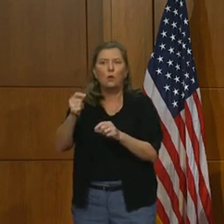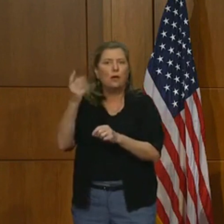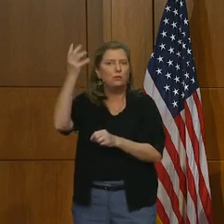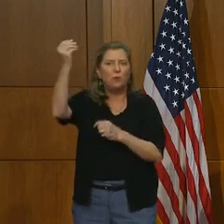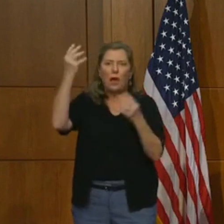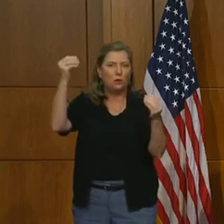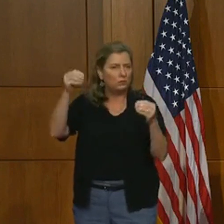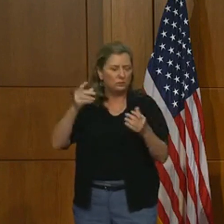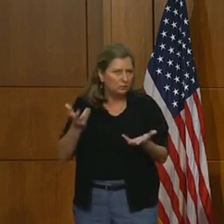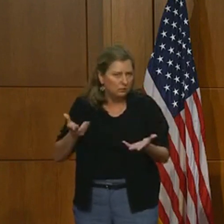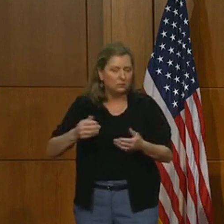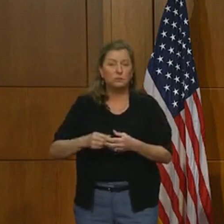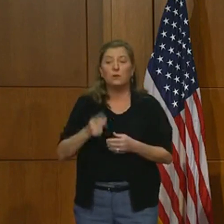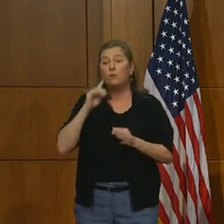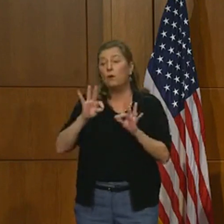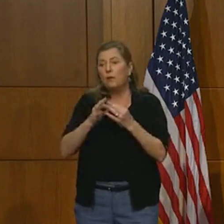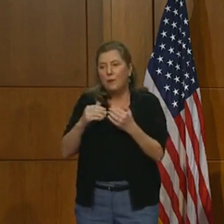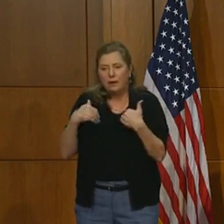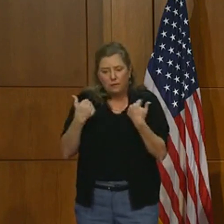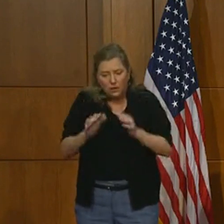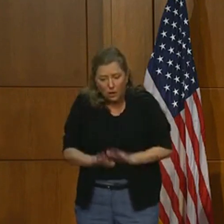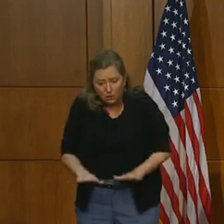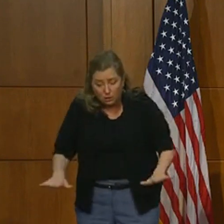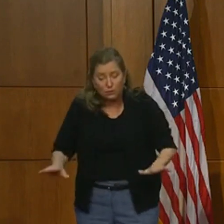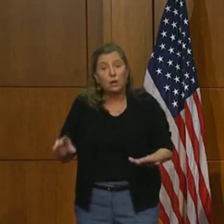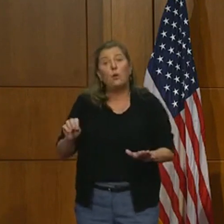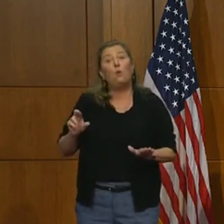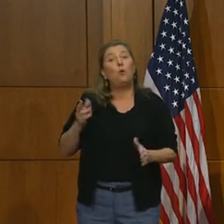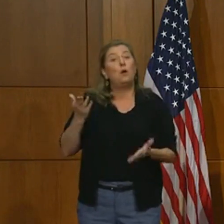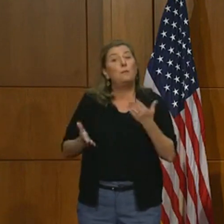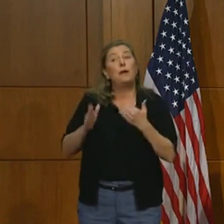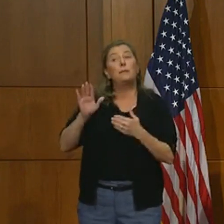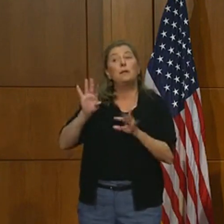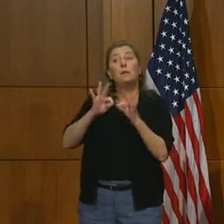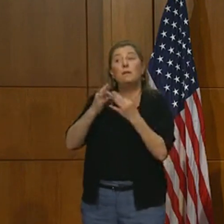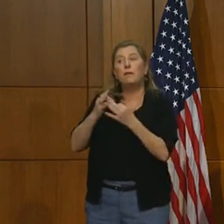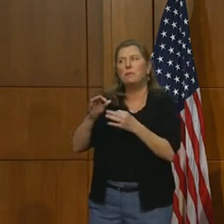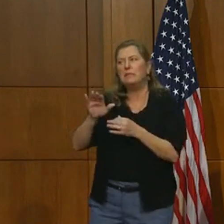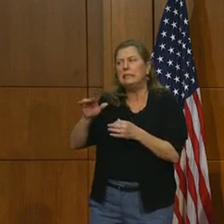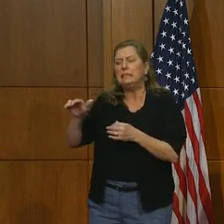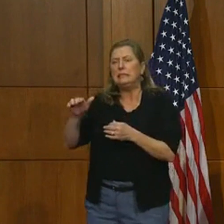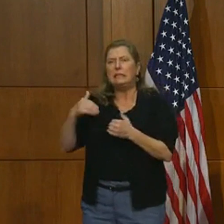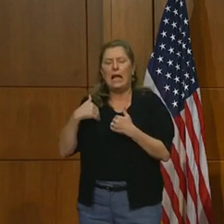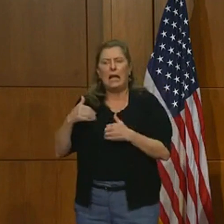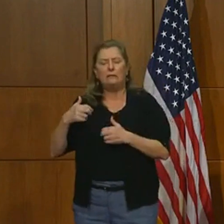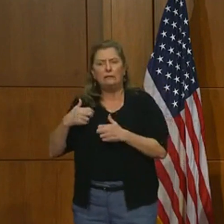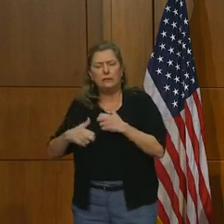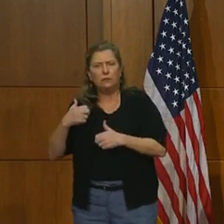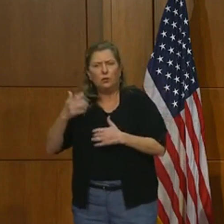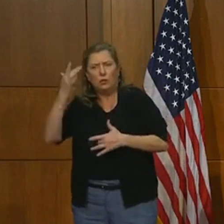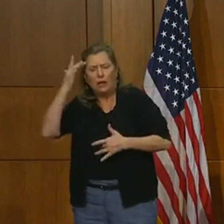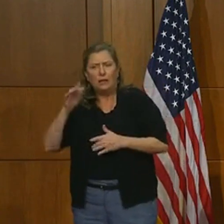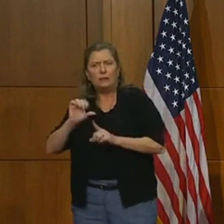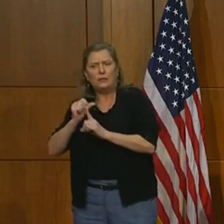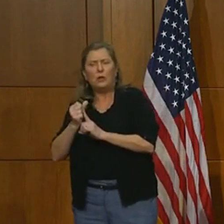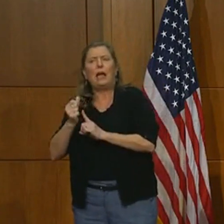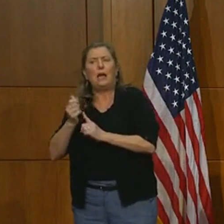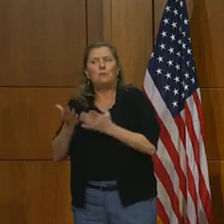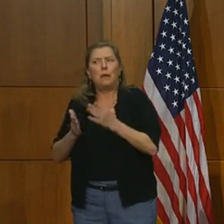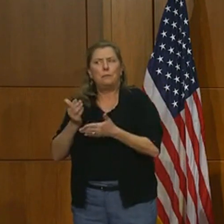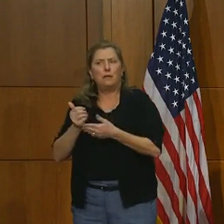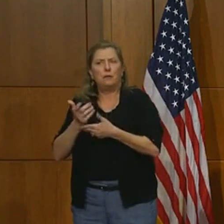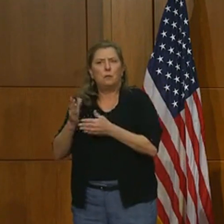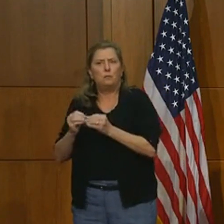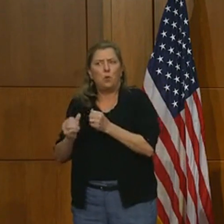homes. For families with small children or with members who have underlying health conditions that put them at greater risk, this will